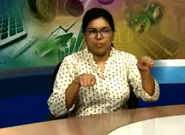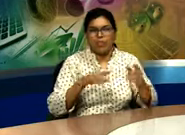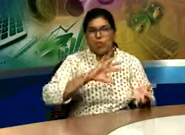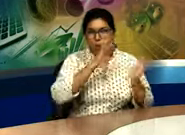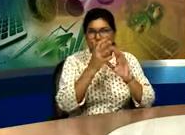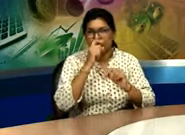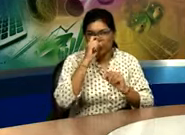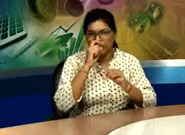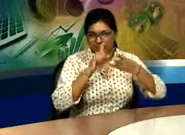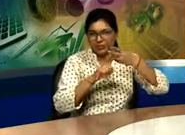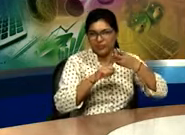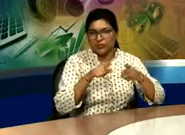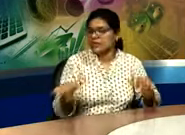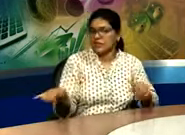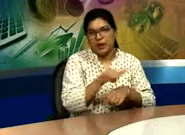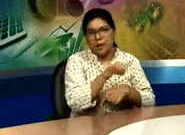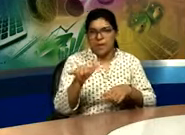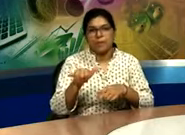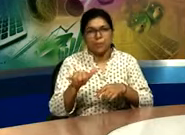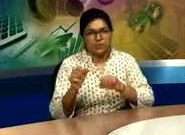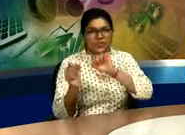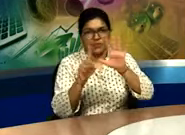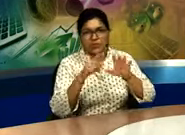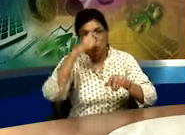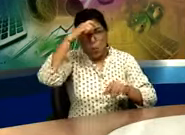And there, summer and fall,